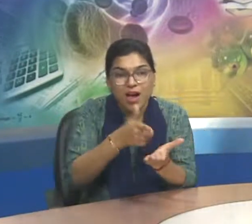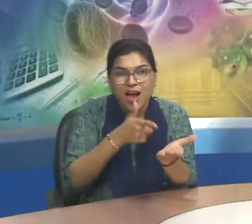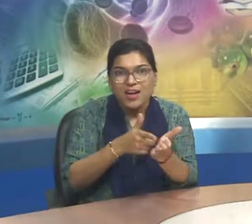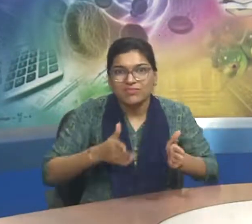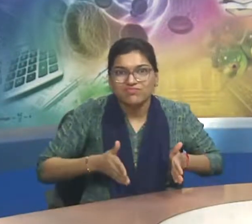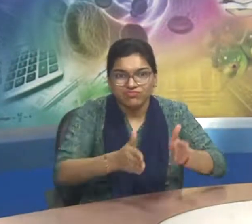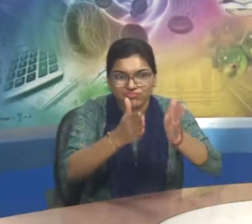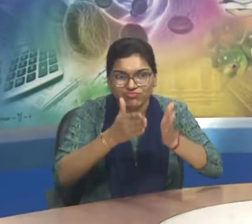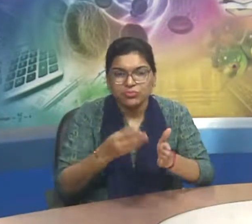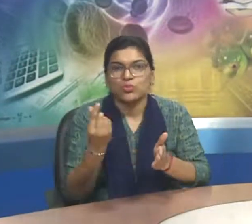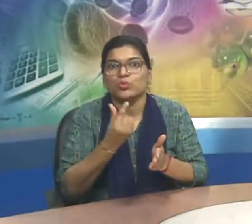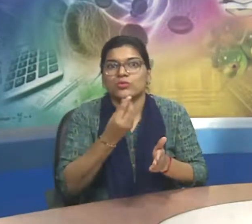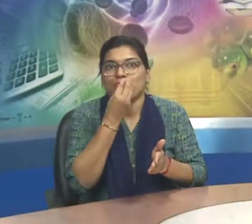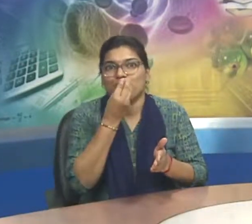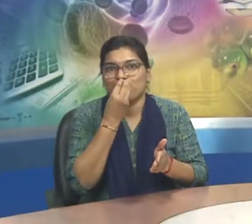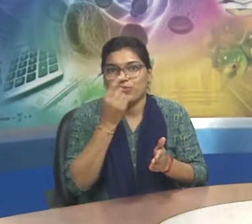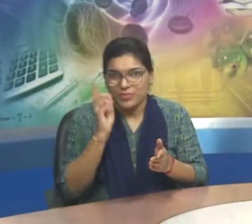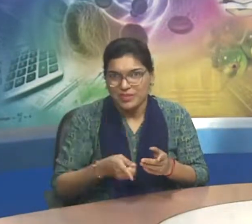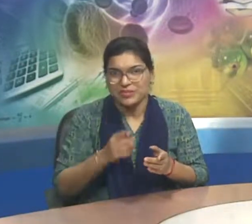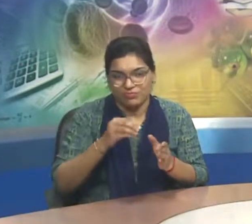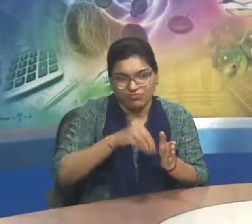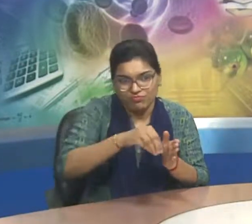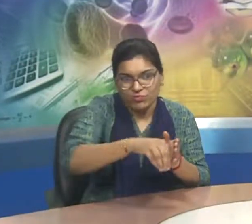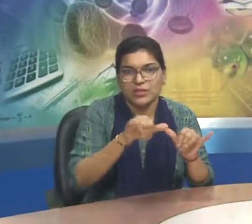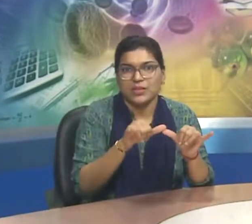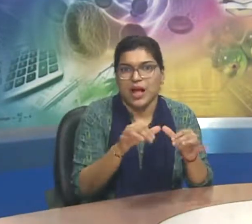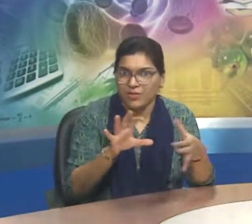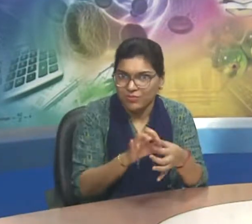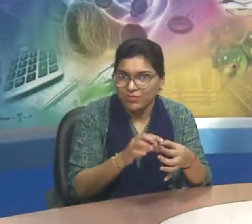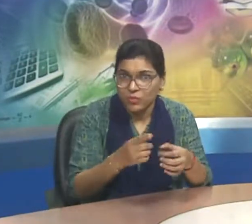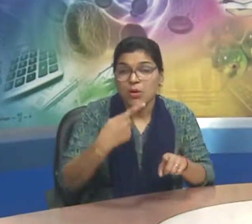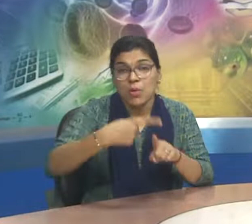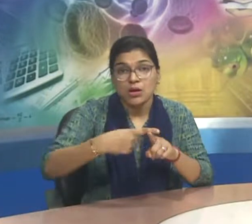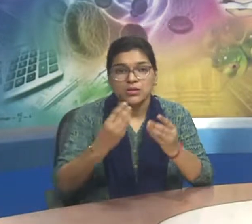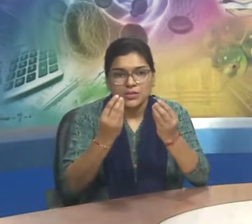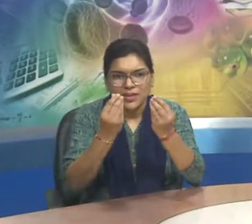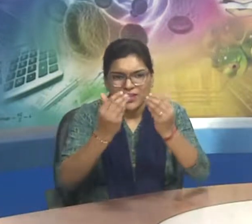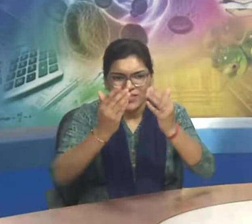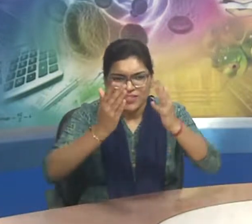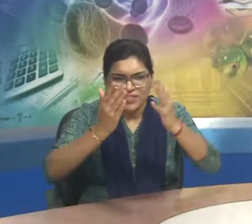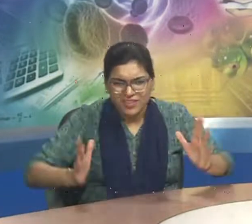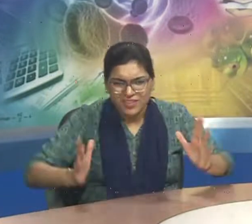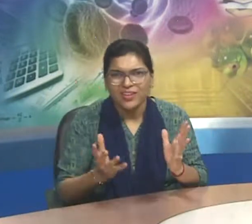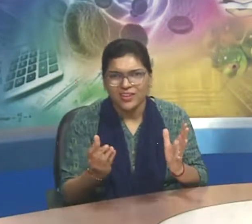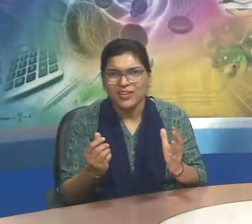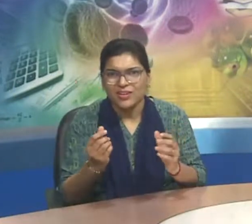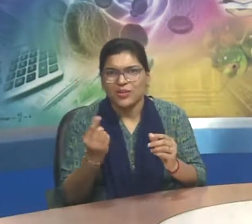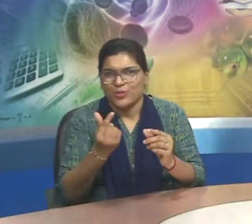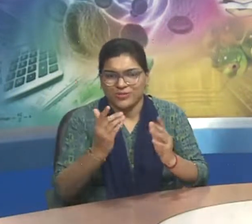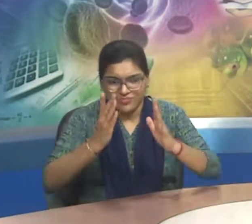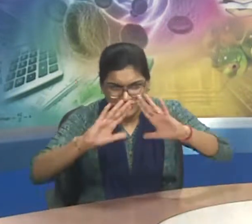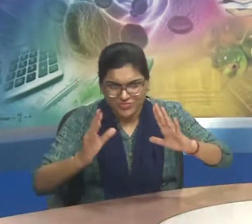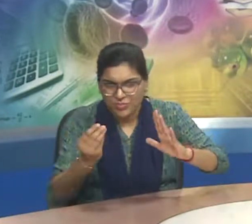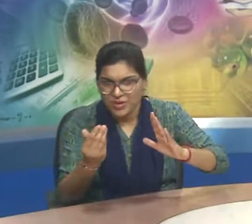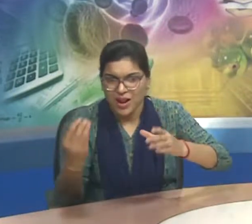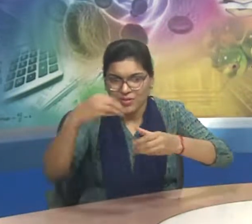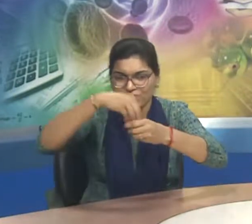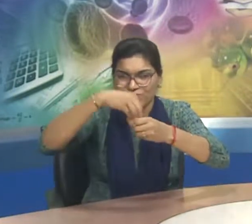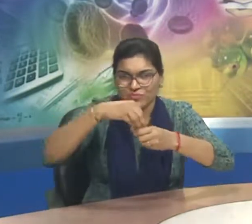is that first humans started making shelter, and the second, human used land